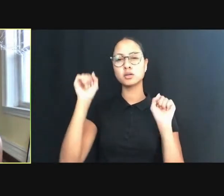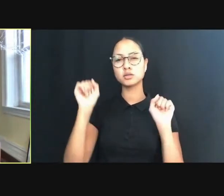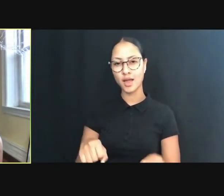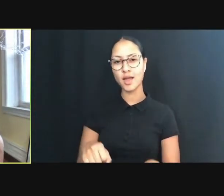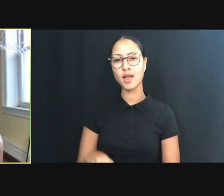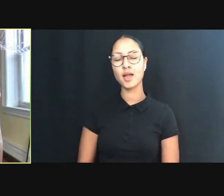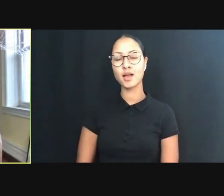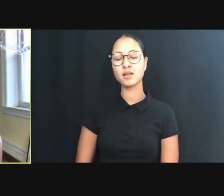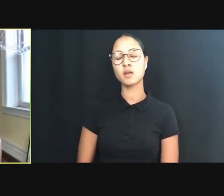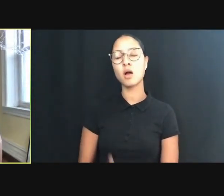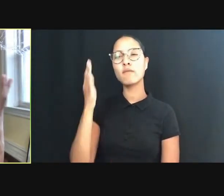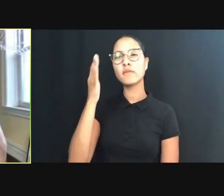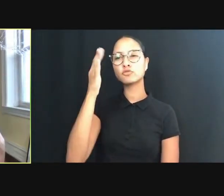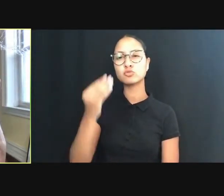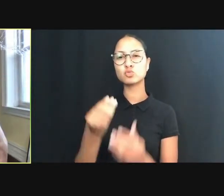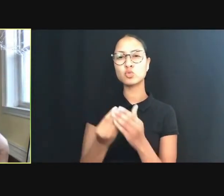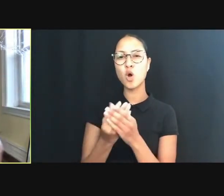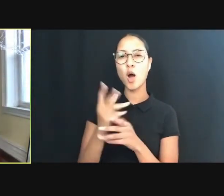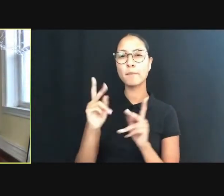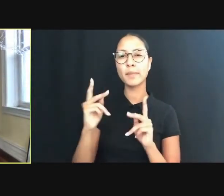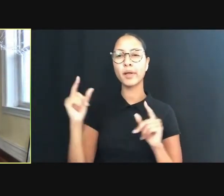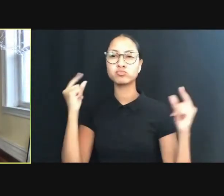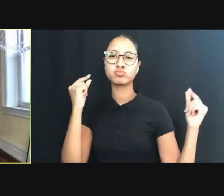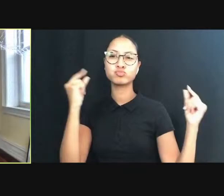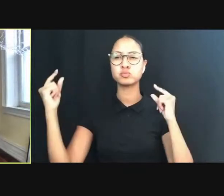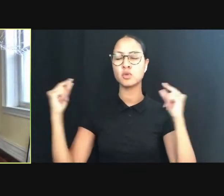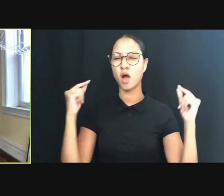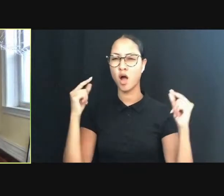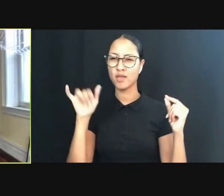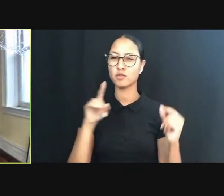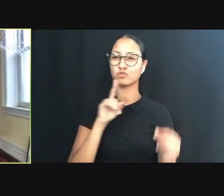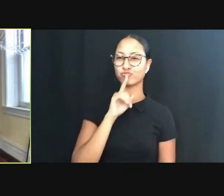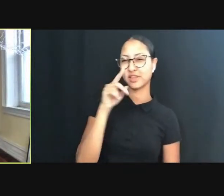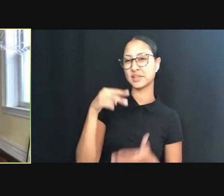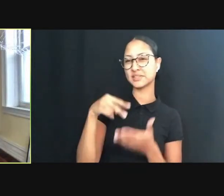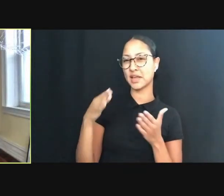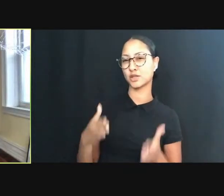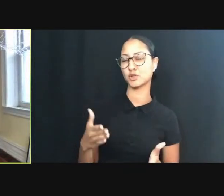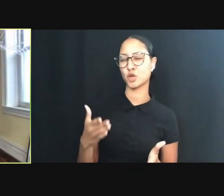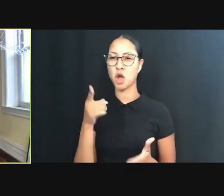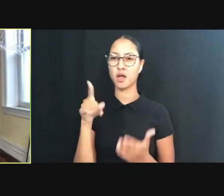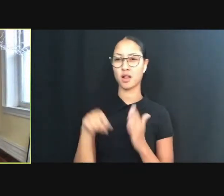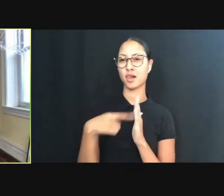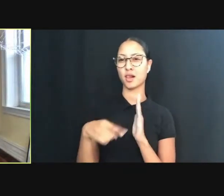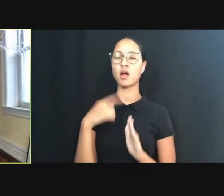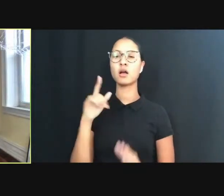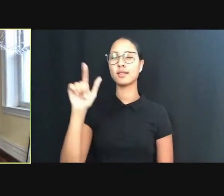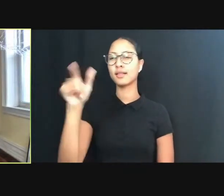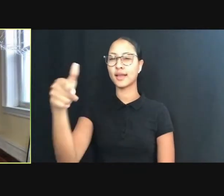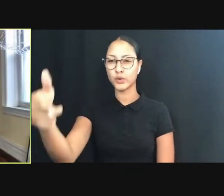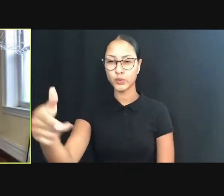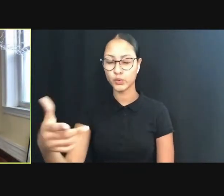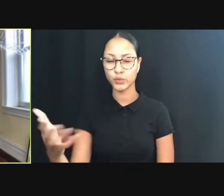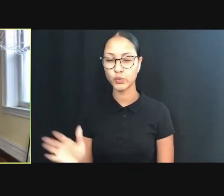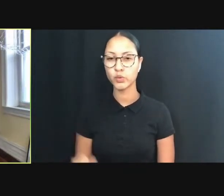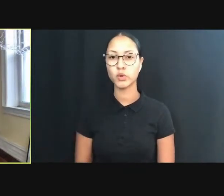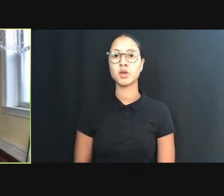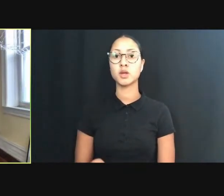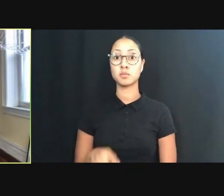a real dancer is and you know, all this thing, that happens later, but I never really, it was always something where I'm like,